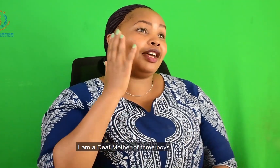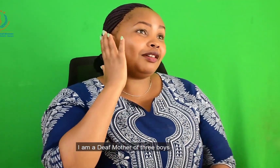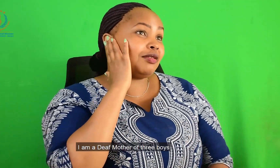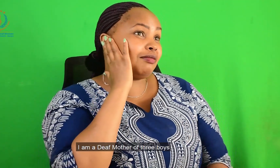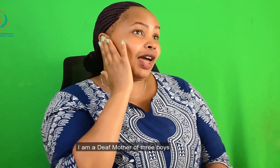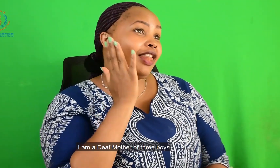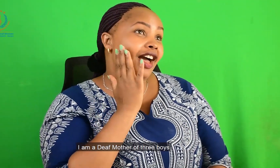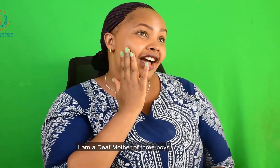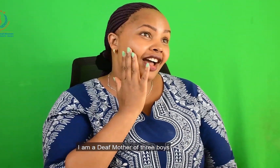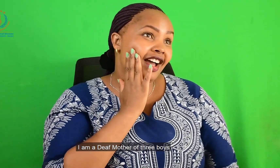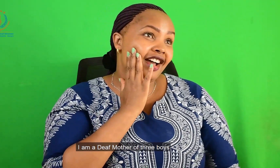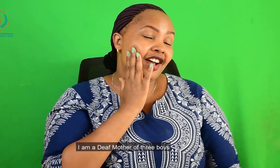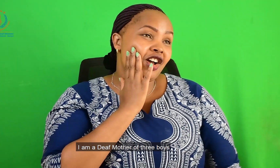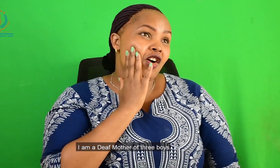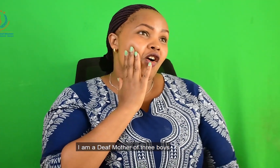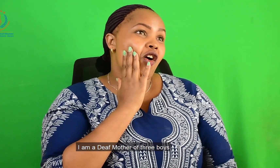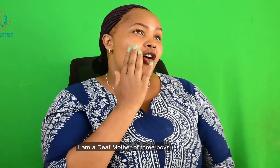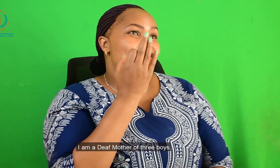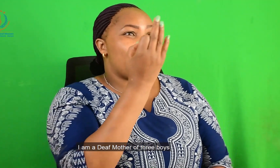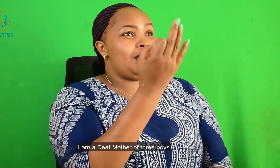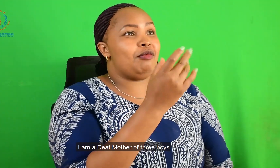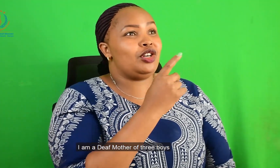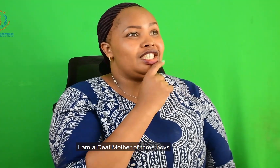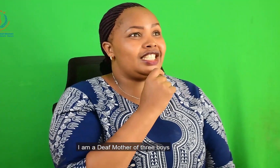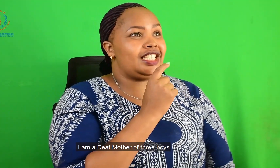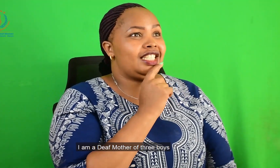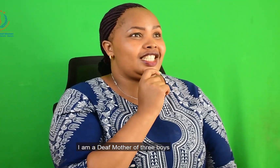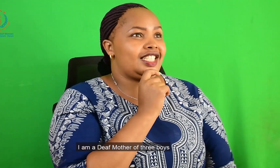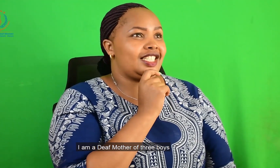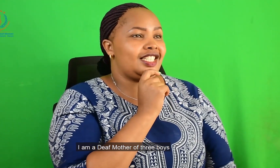I am a deaf mother of 3 boys.